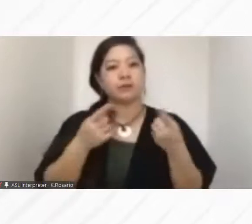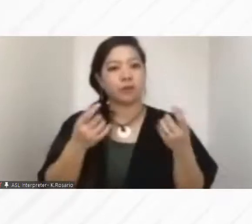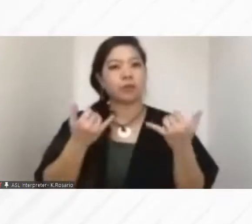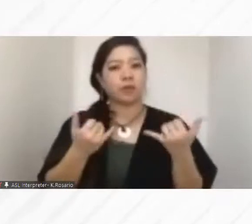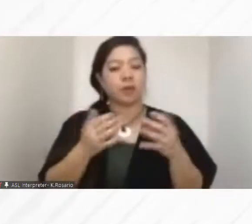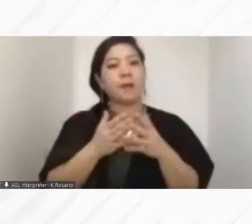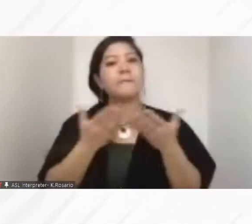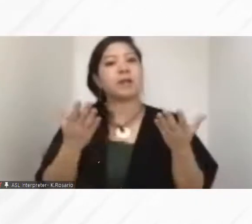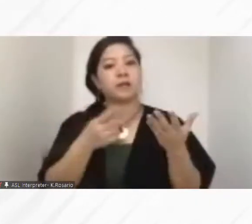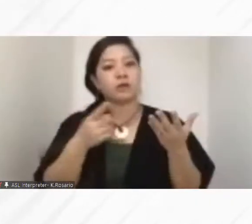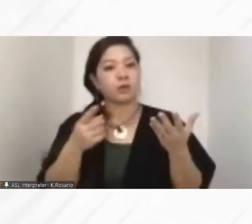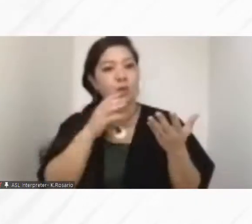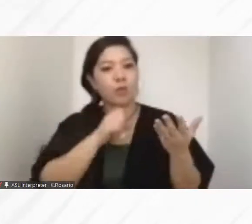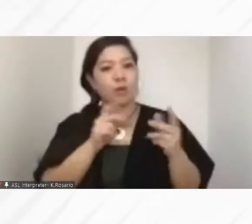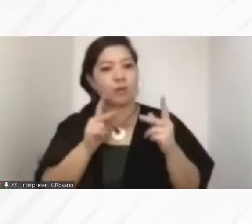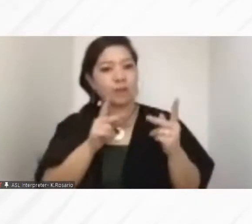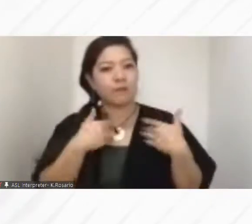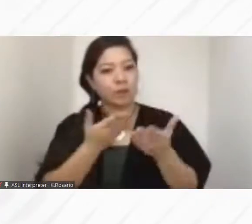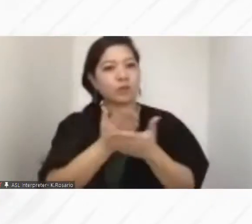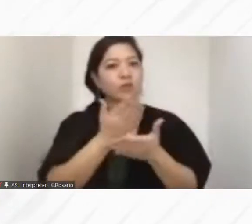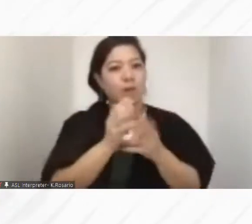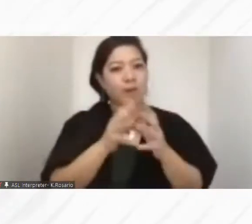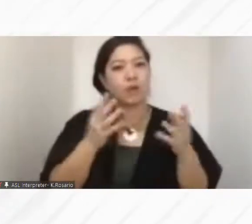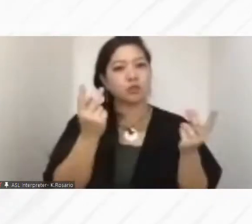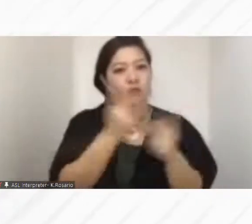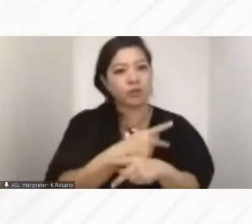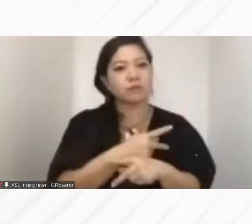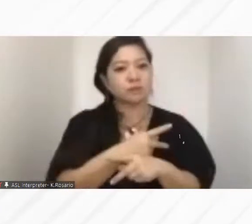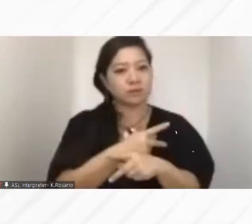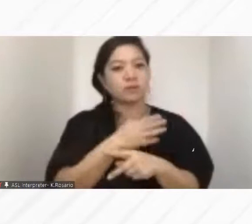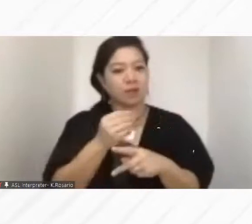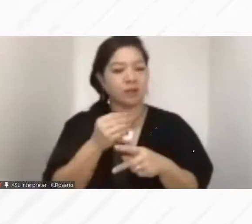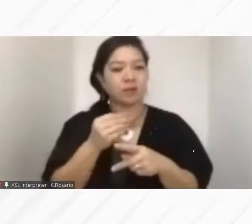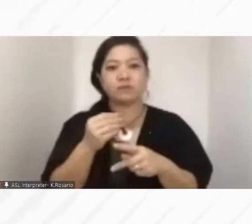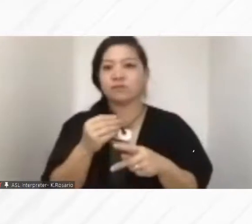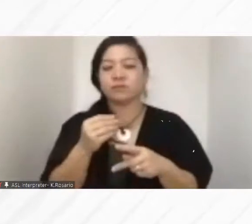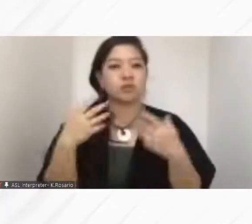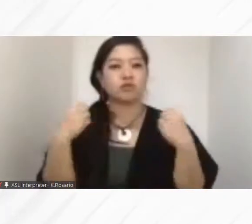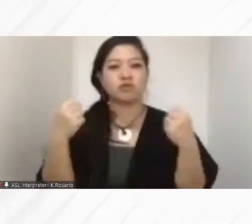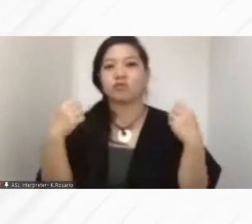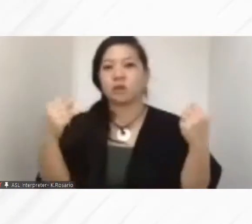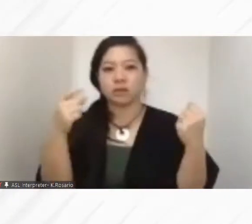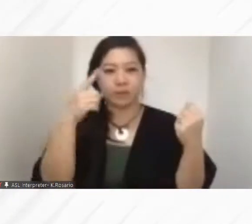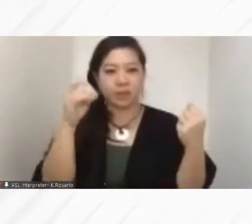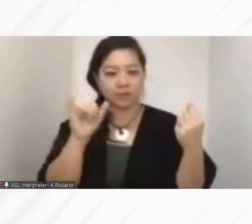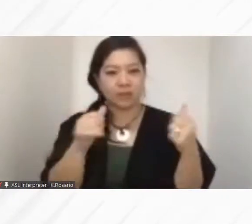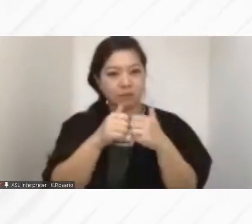your elders have been through much worse, and they've come out the other side of it stronger because they stuck